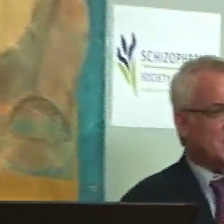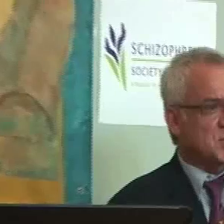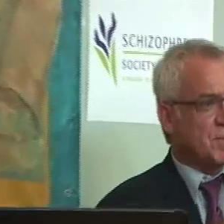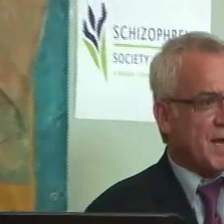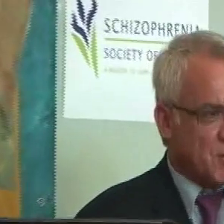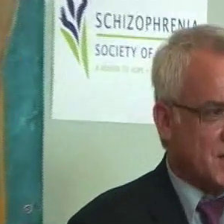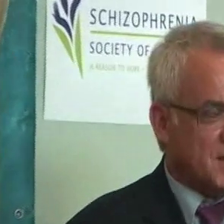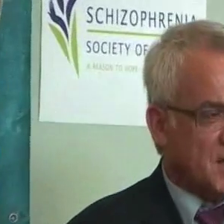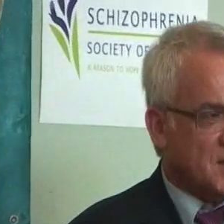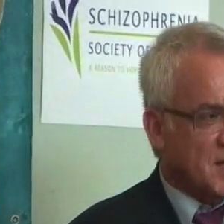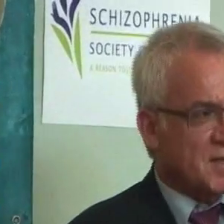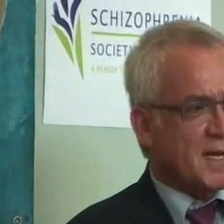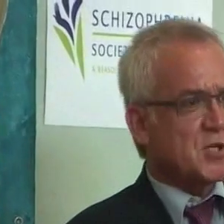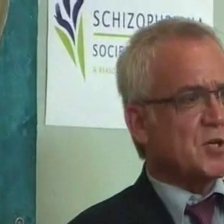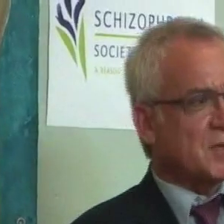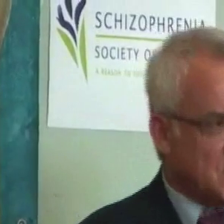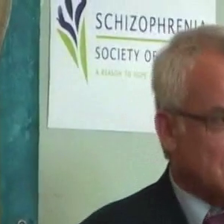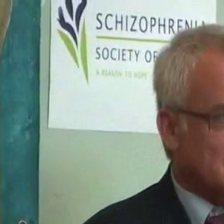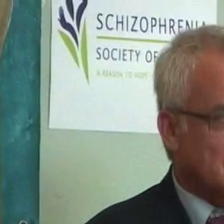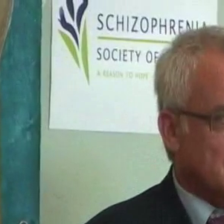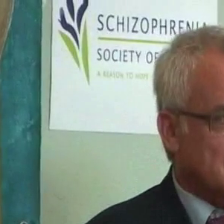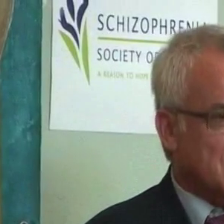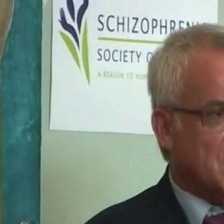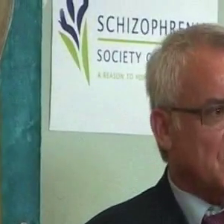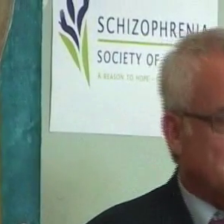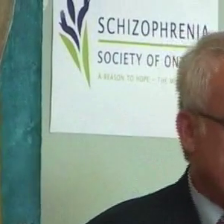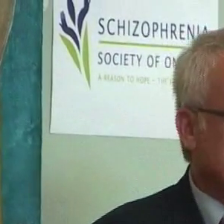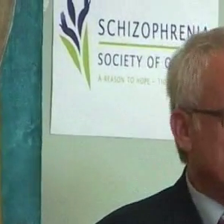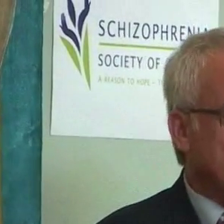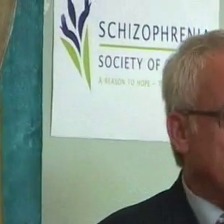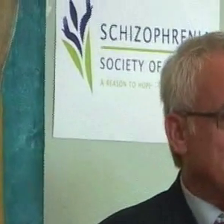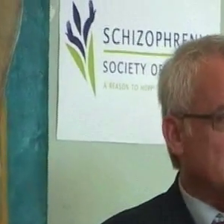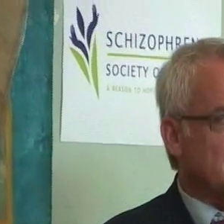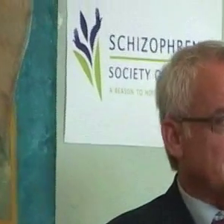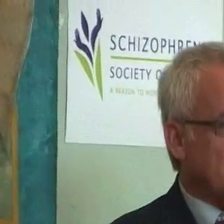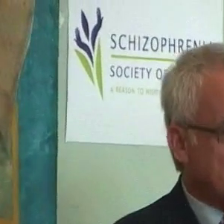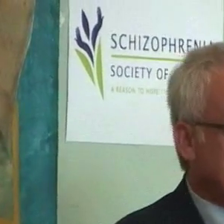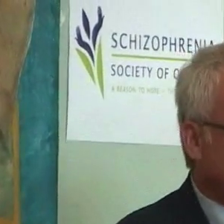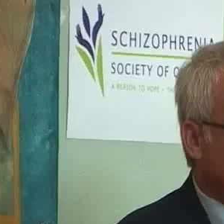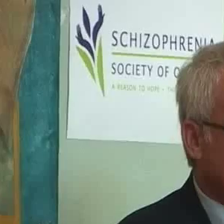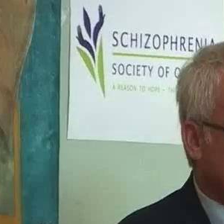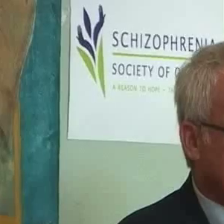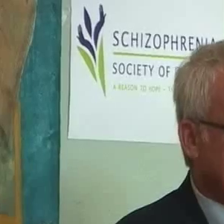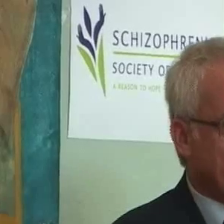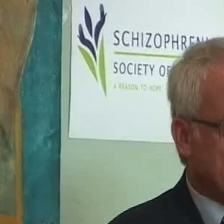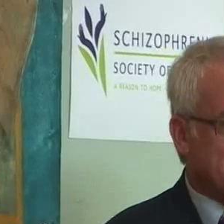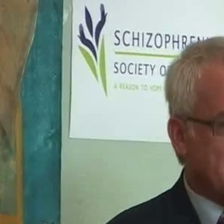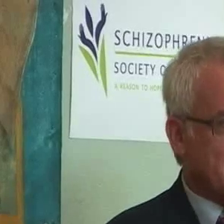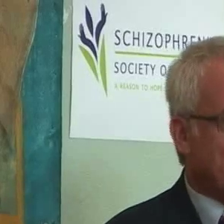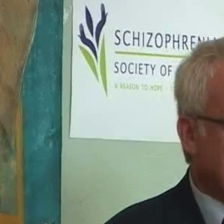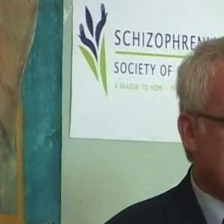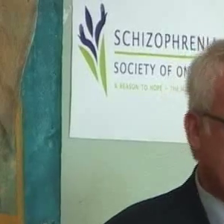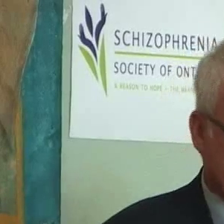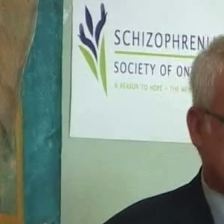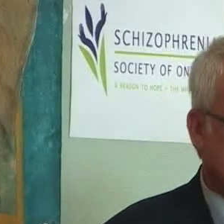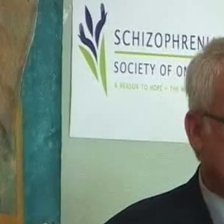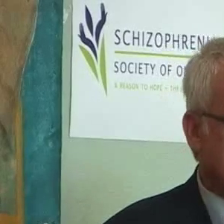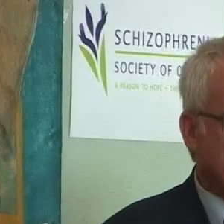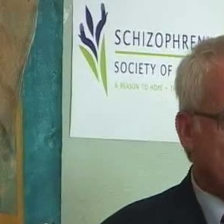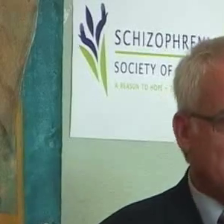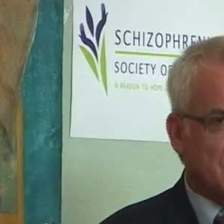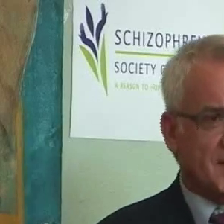you have less to play with, then there's less you can do. So there's a contradiction in terms of what the others are proposing. They're proposing you can get more with